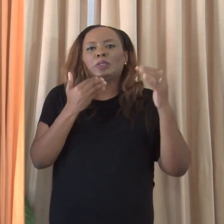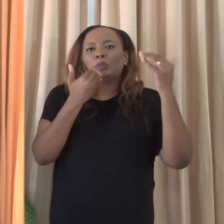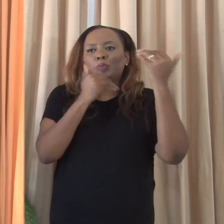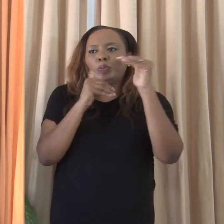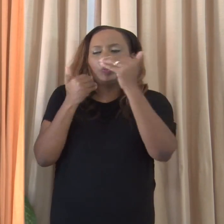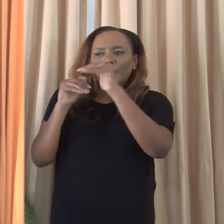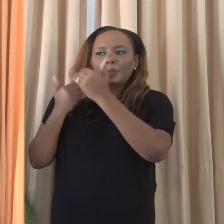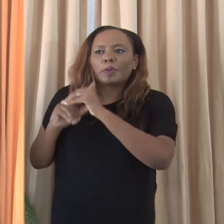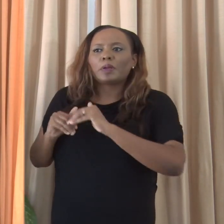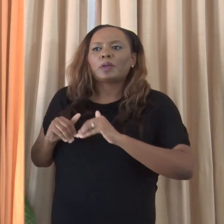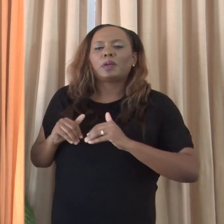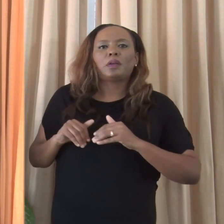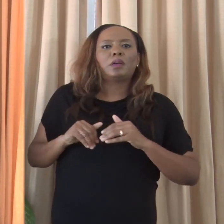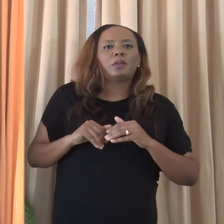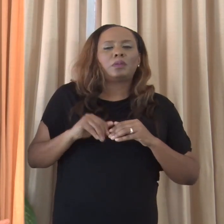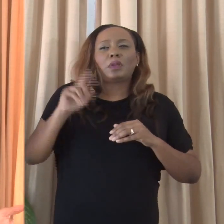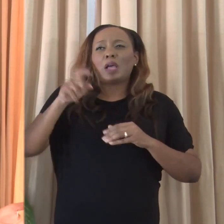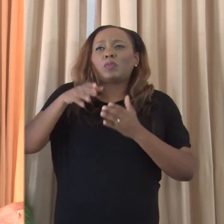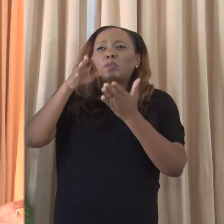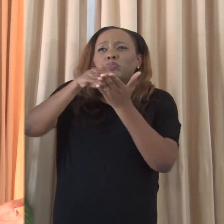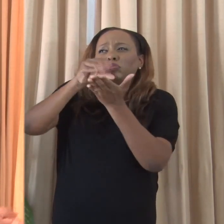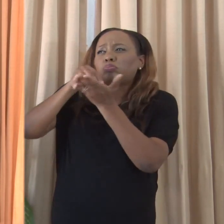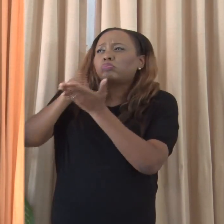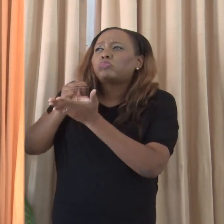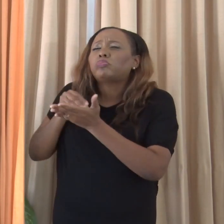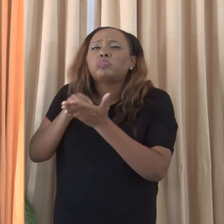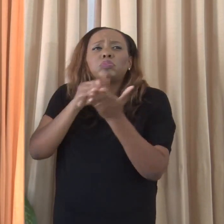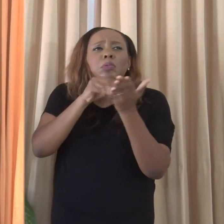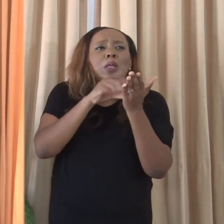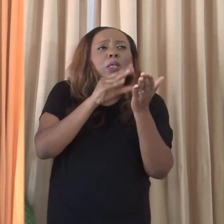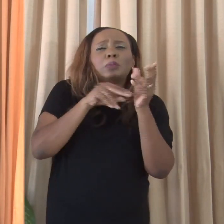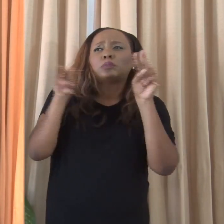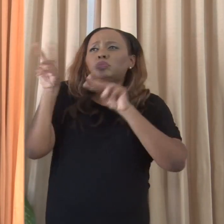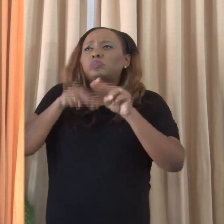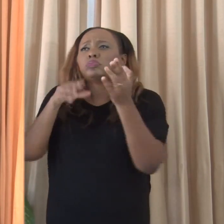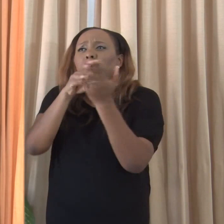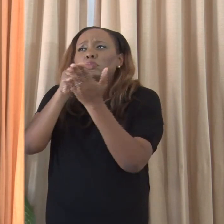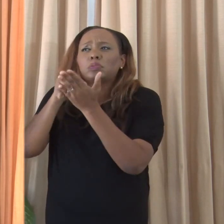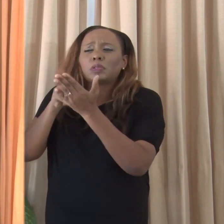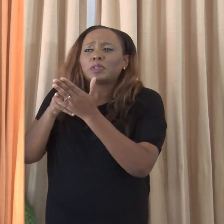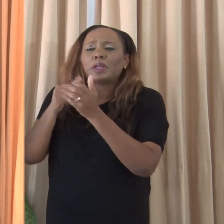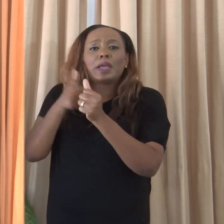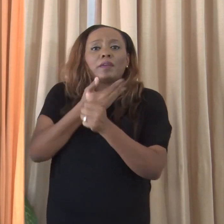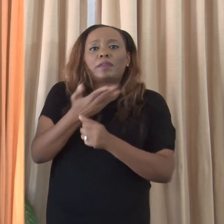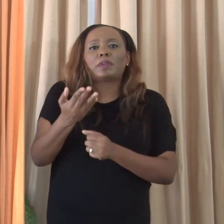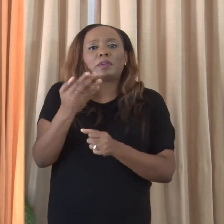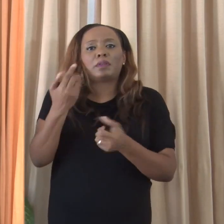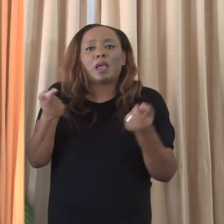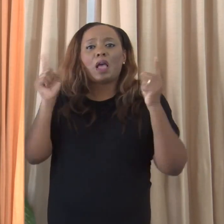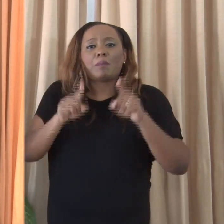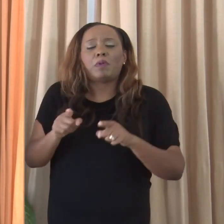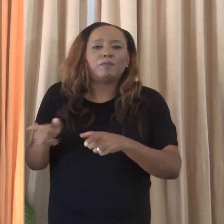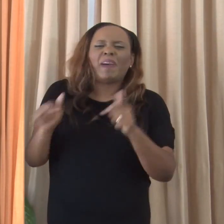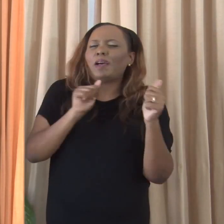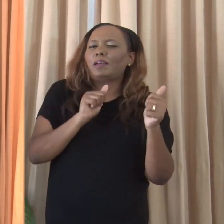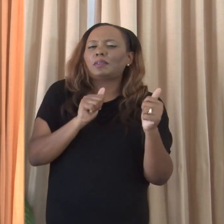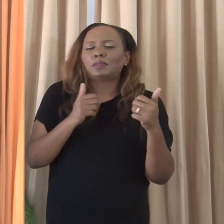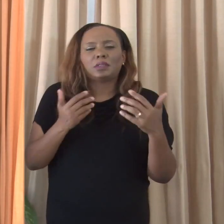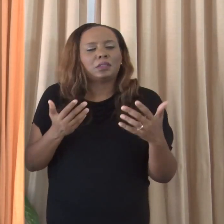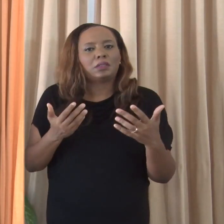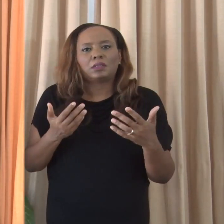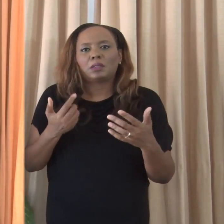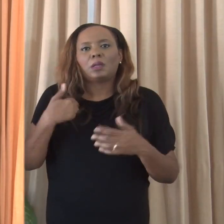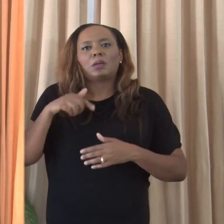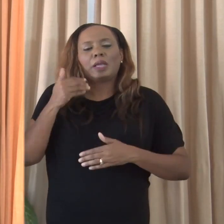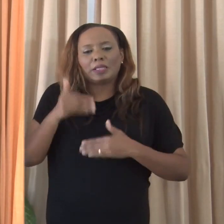manpower and human resource ability that Barbados has. And so we can't do everything at one time. But I do believe that you will see from the Government